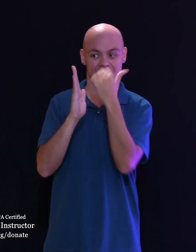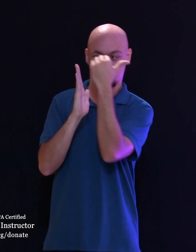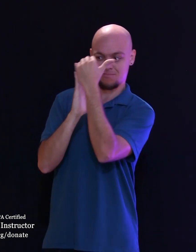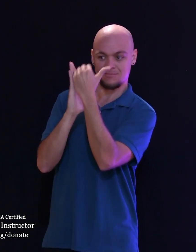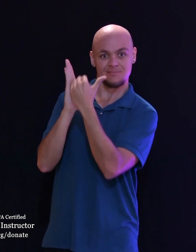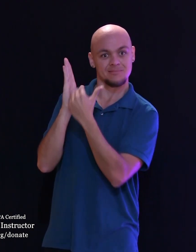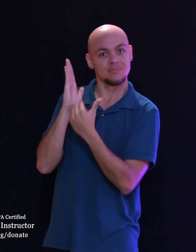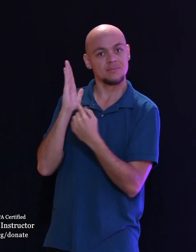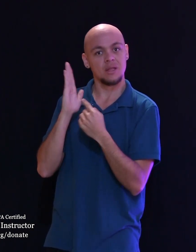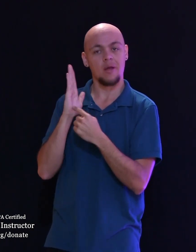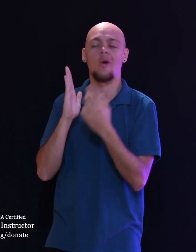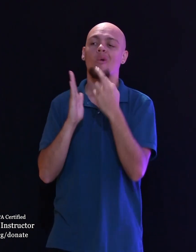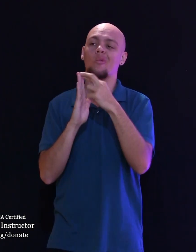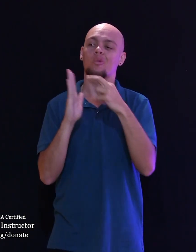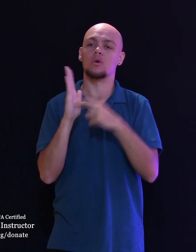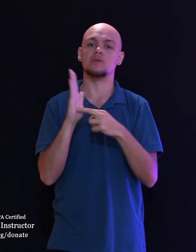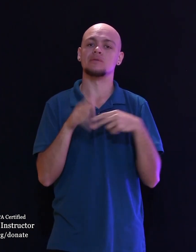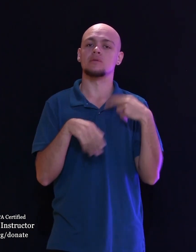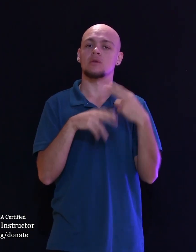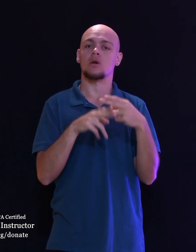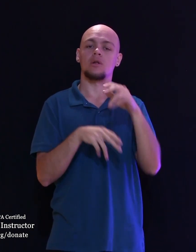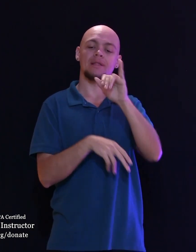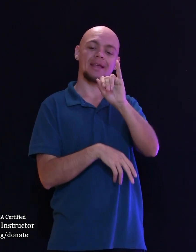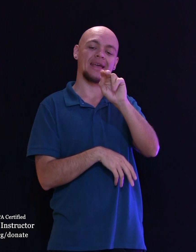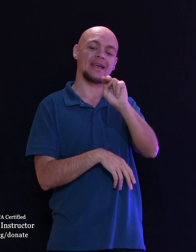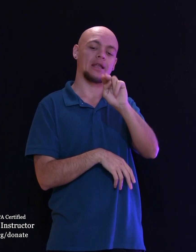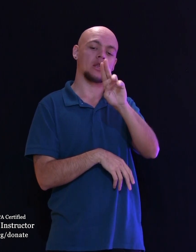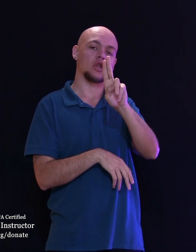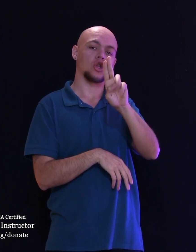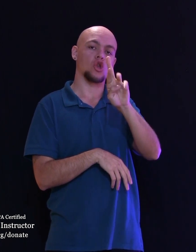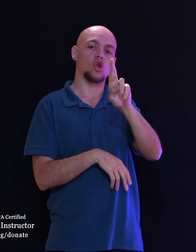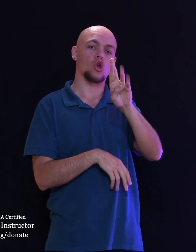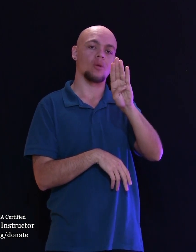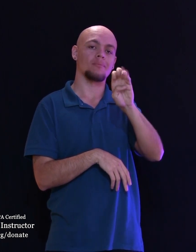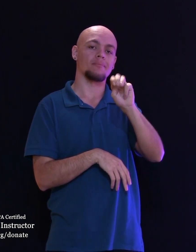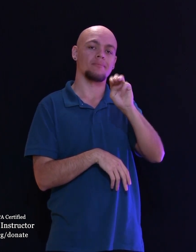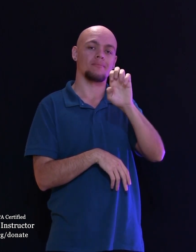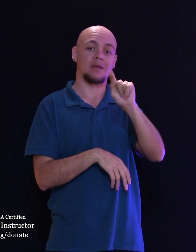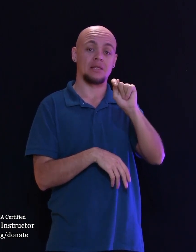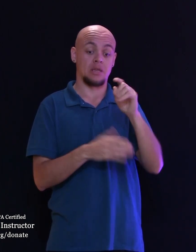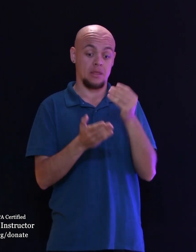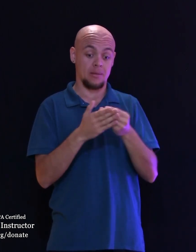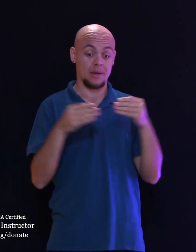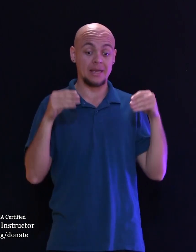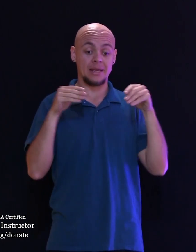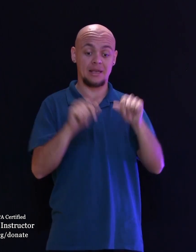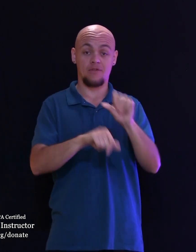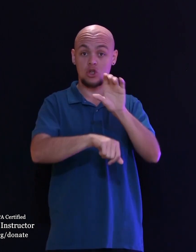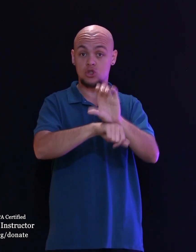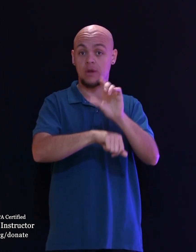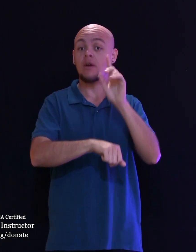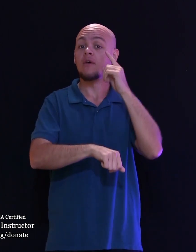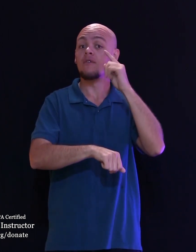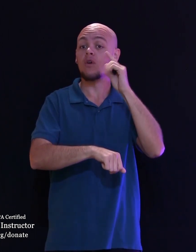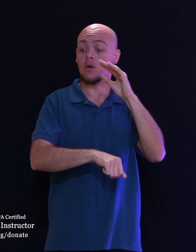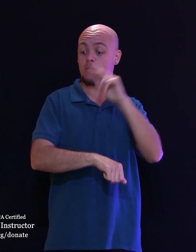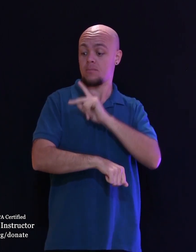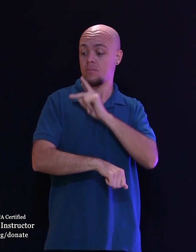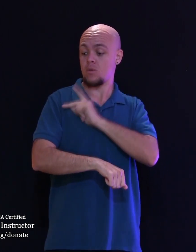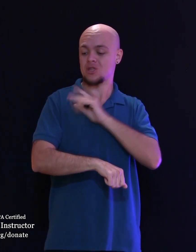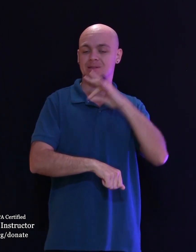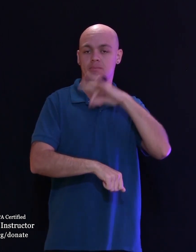all kinds of rules in place. Rules about what's called inurement, that you can't use the money given to the church for your own personal